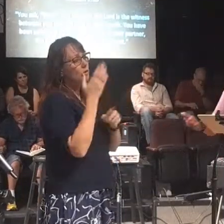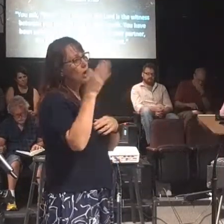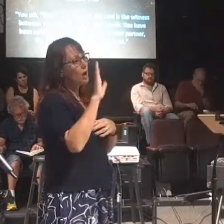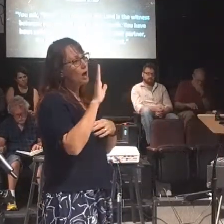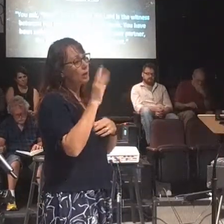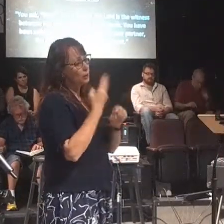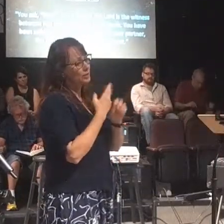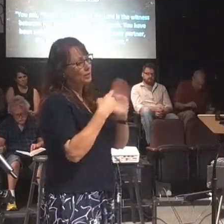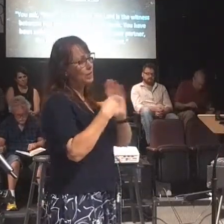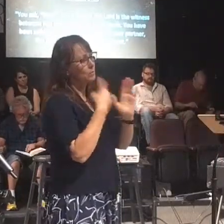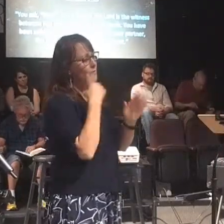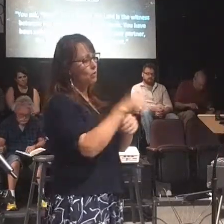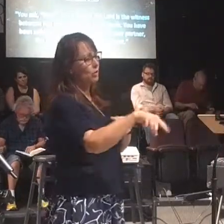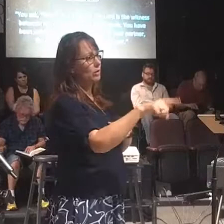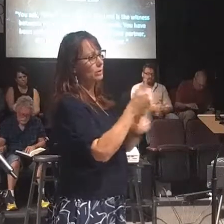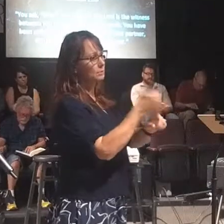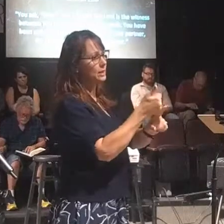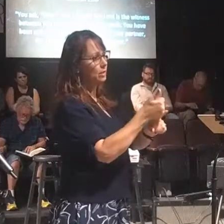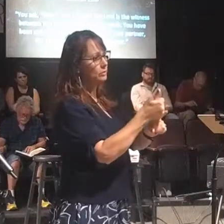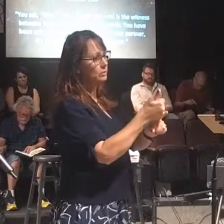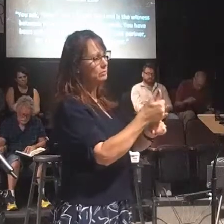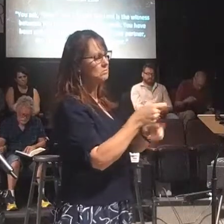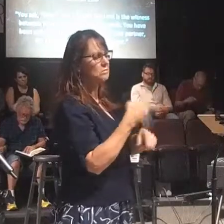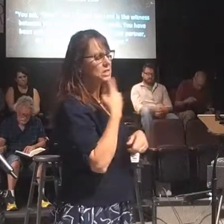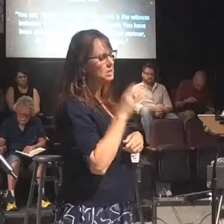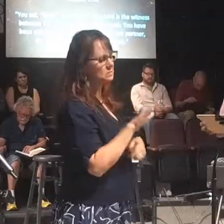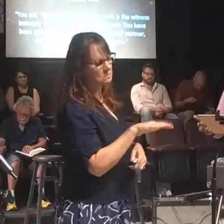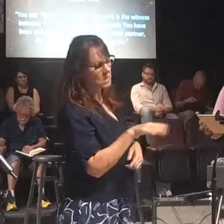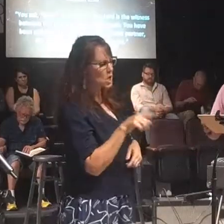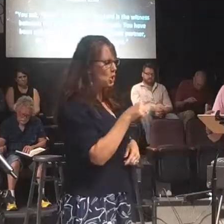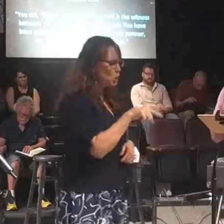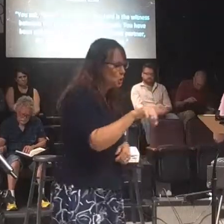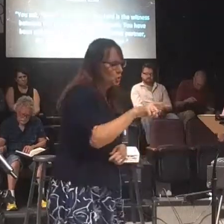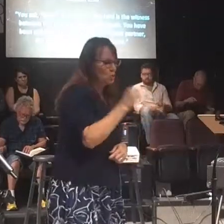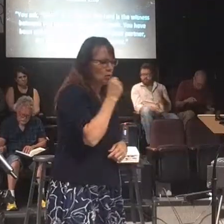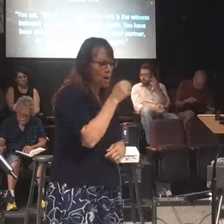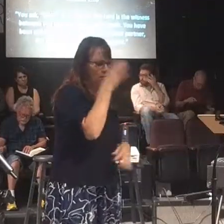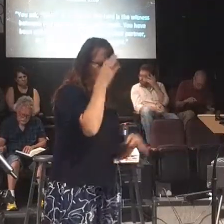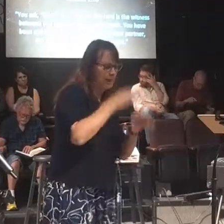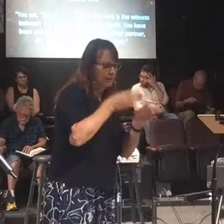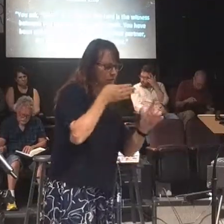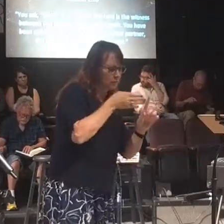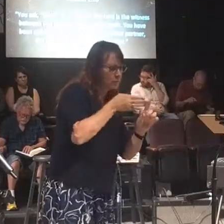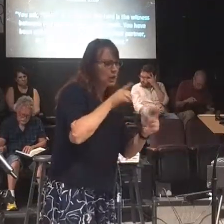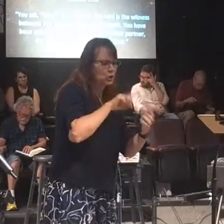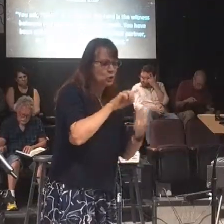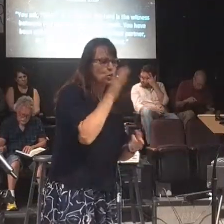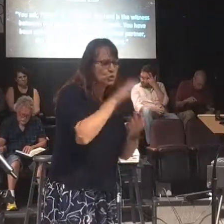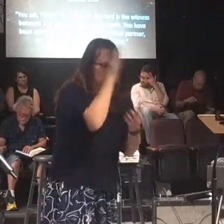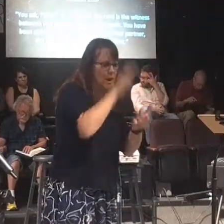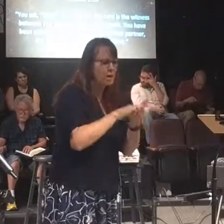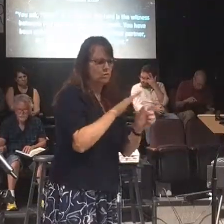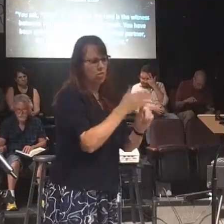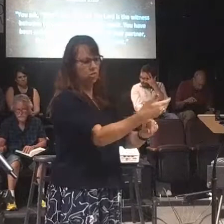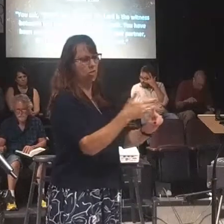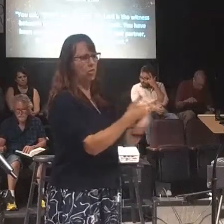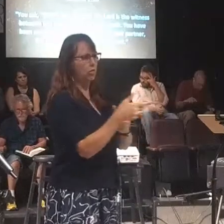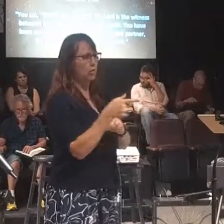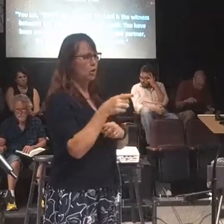spouse. Your marriages are terrible. Right? And then he says, you weep and you